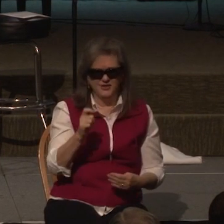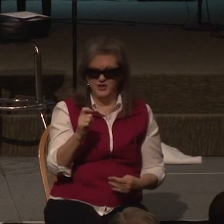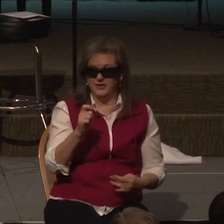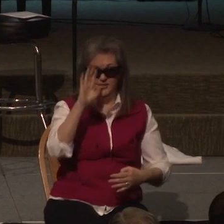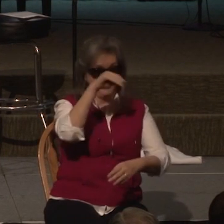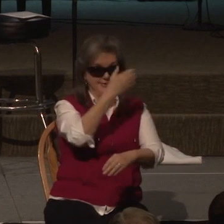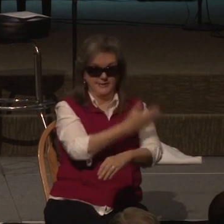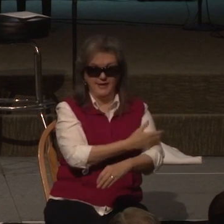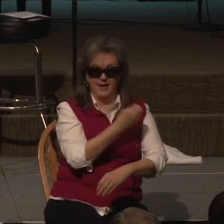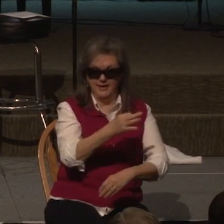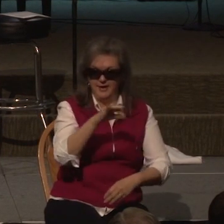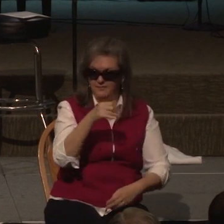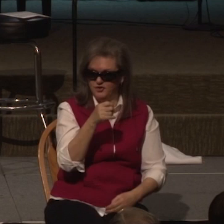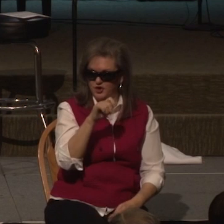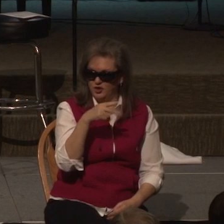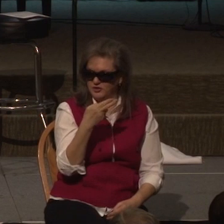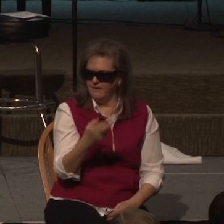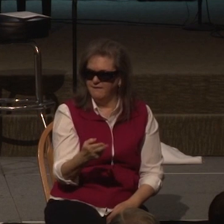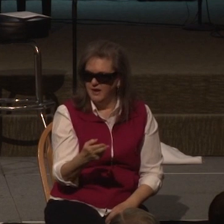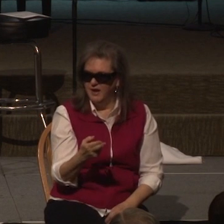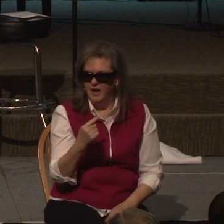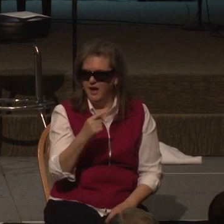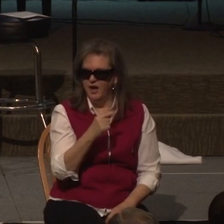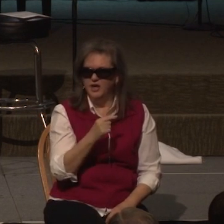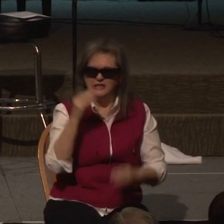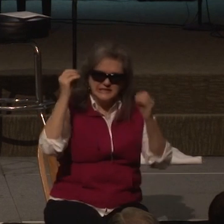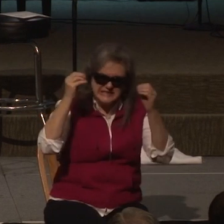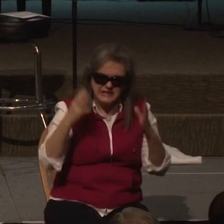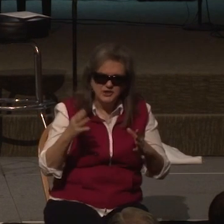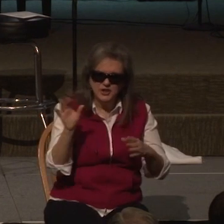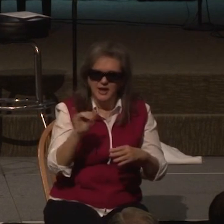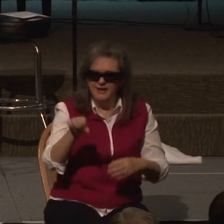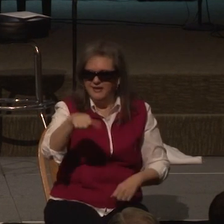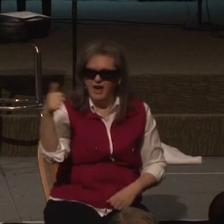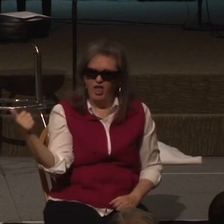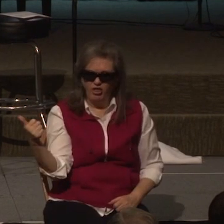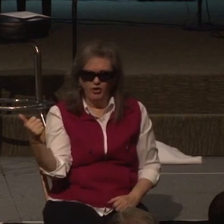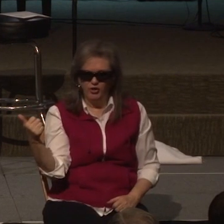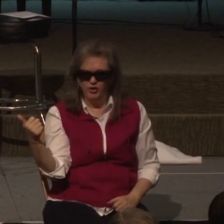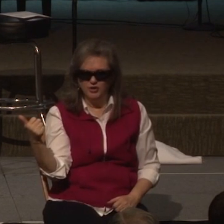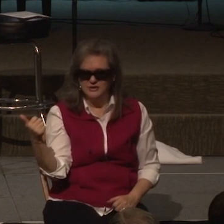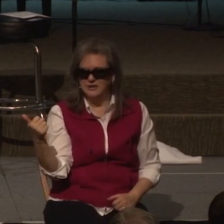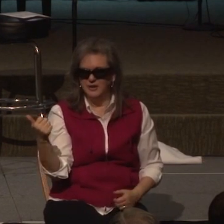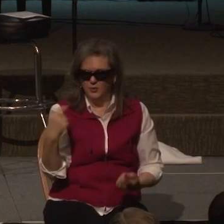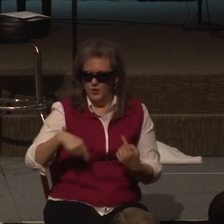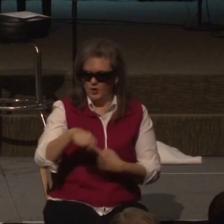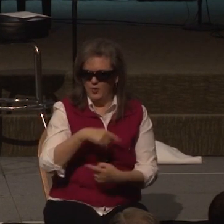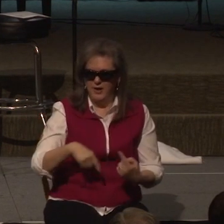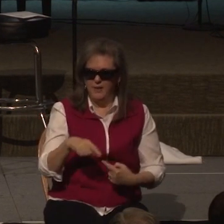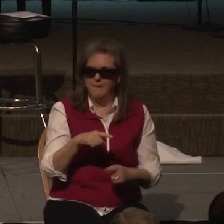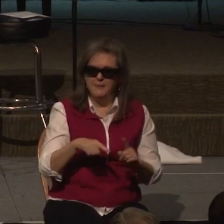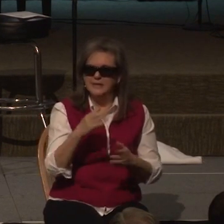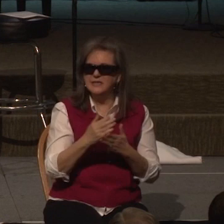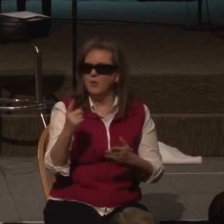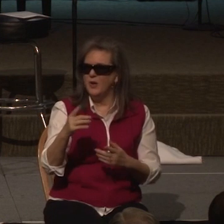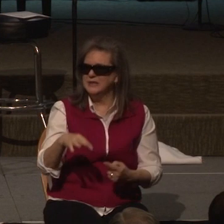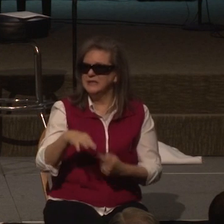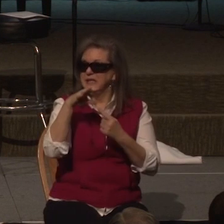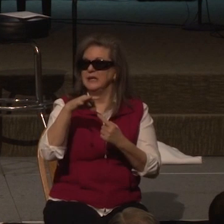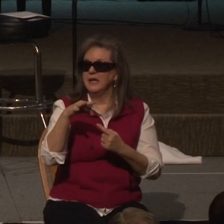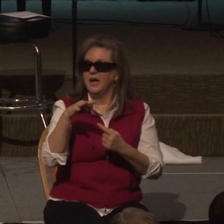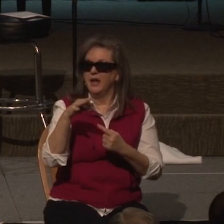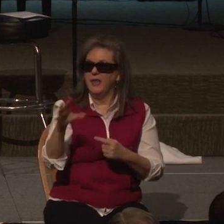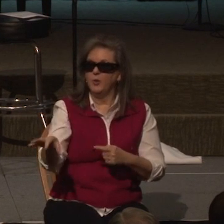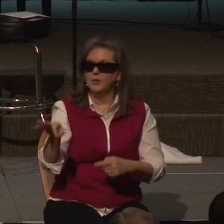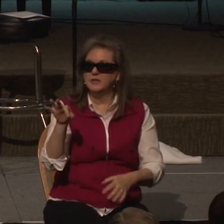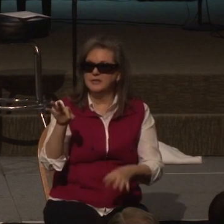this son of Joseph. This isn't a rabbi like the other rabbis were used to being around. This is someone unique. They were discovering